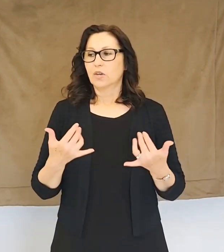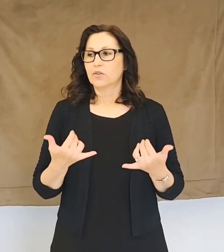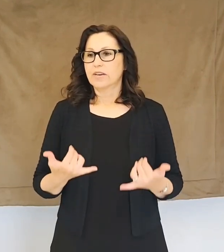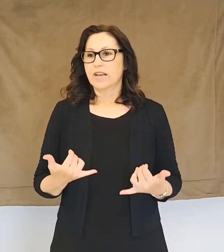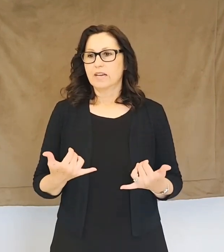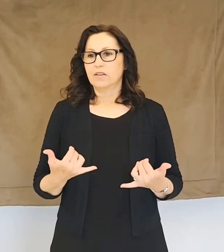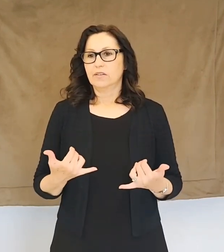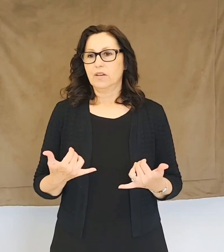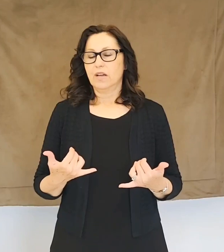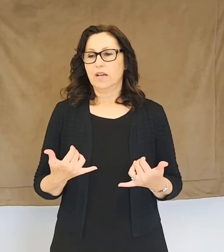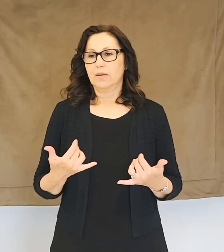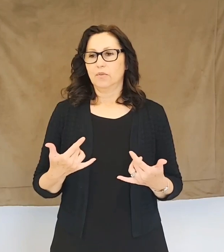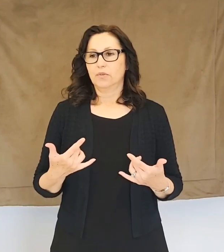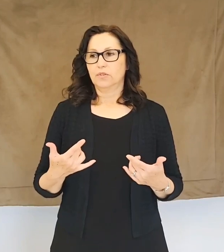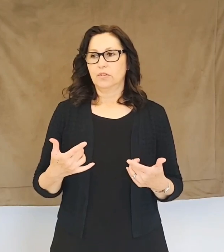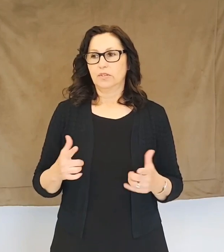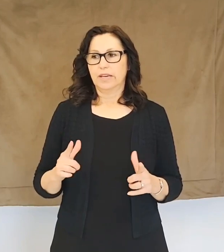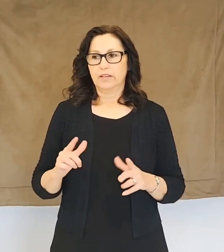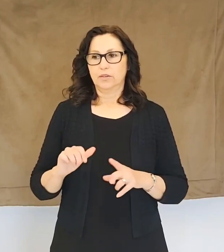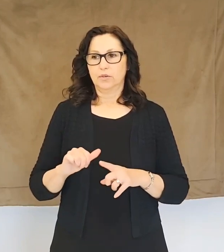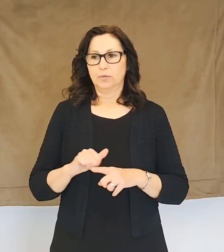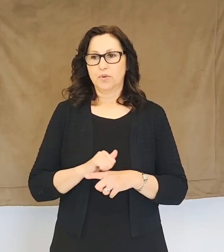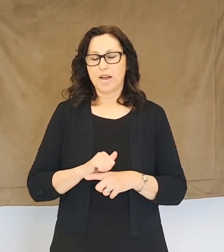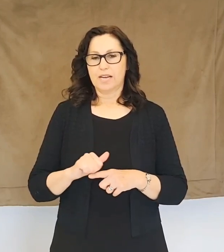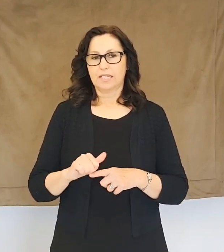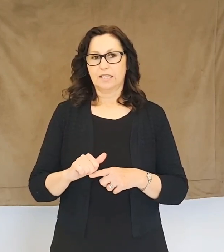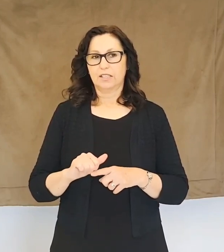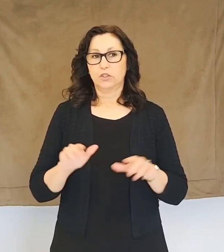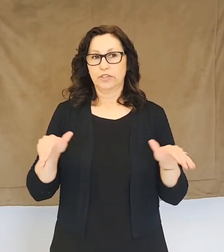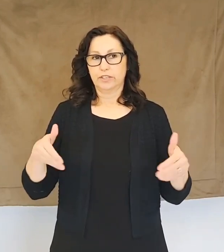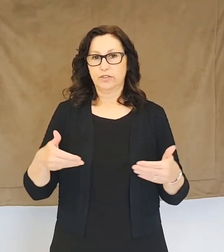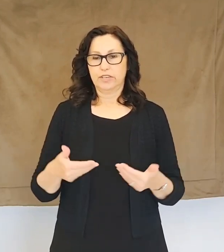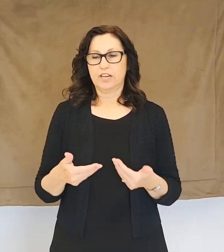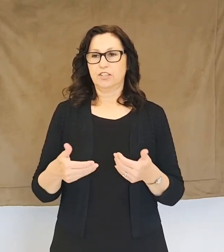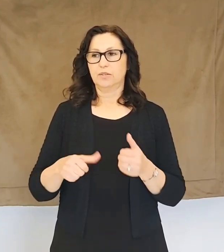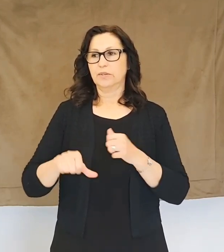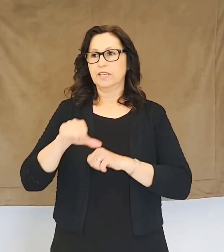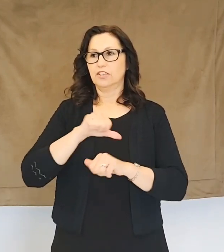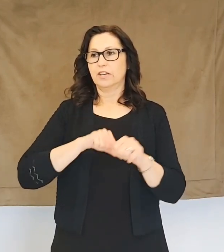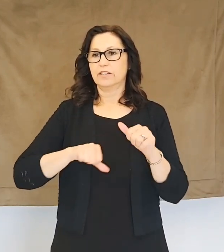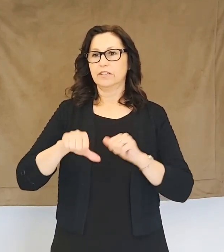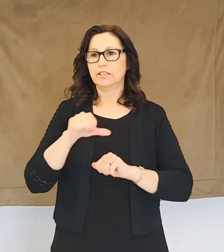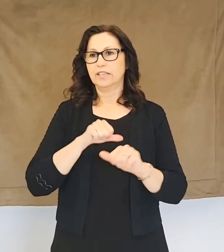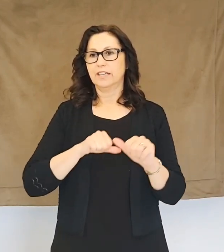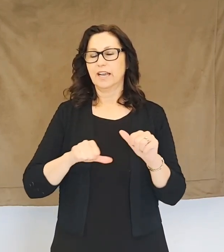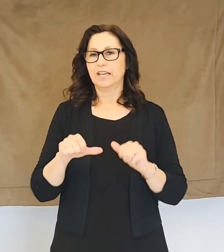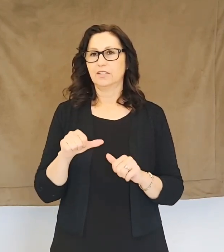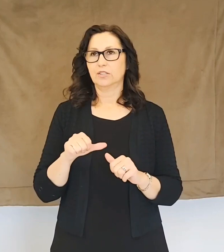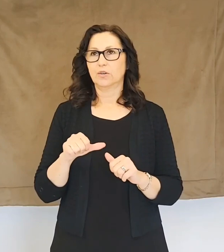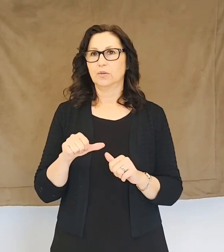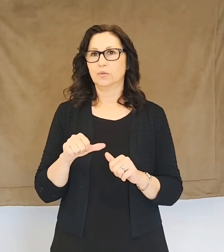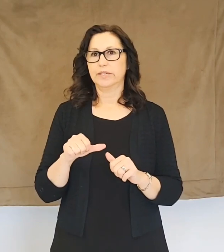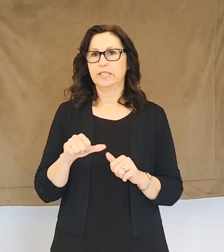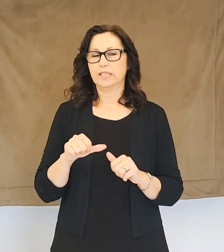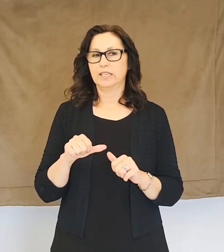So now I'm going to let you practice your introduction with each other. And so we